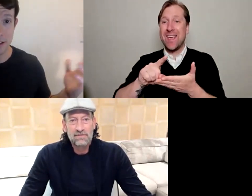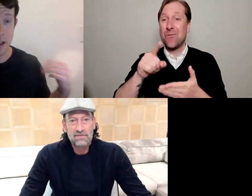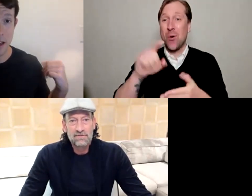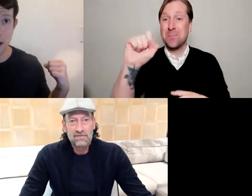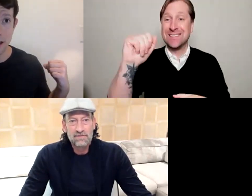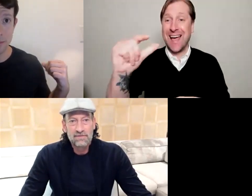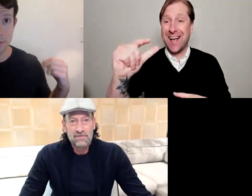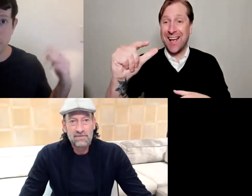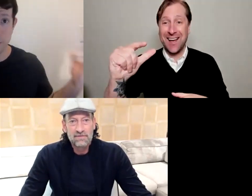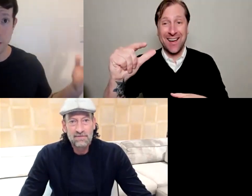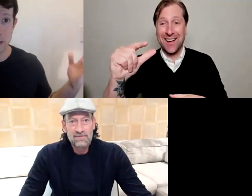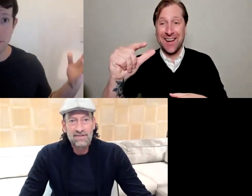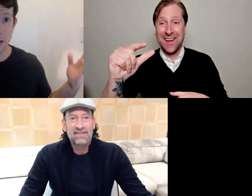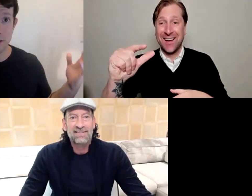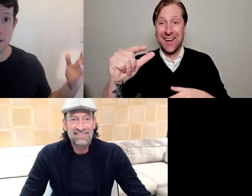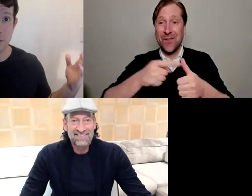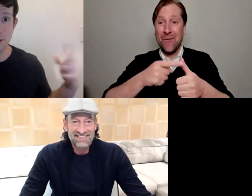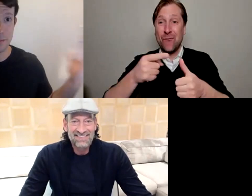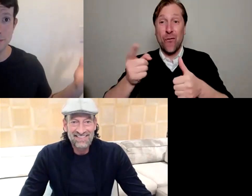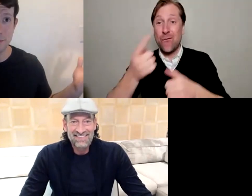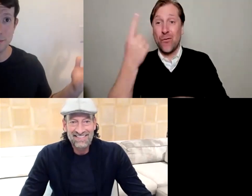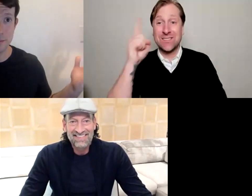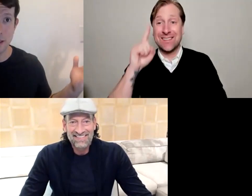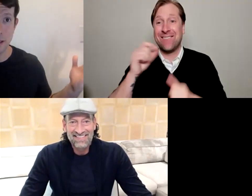SAG. First deaf actor to win